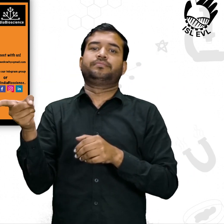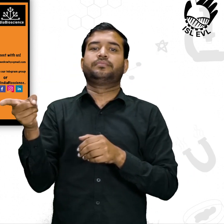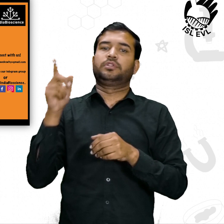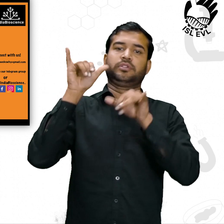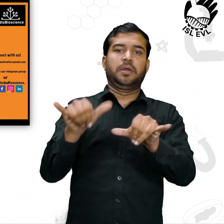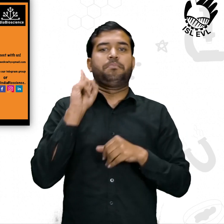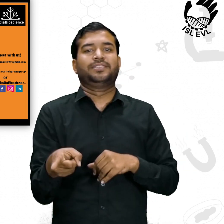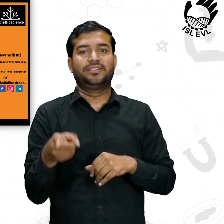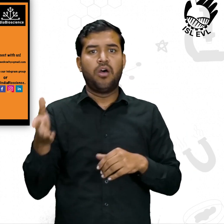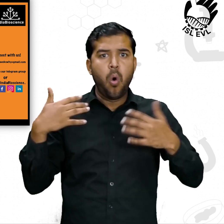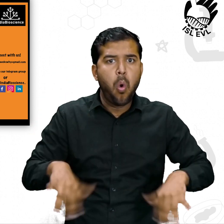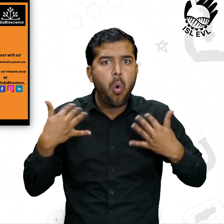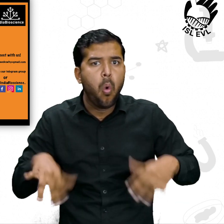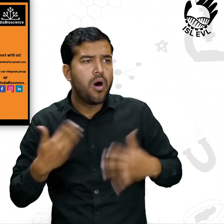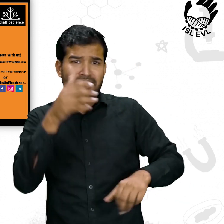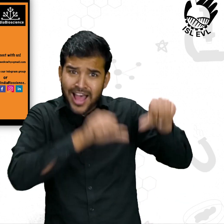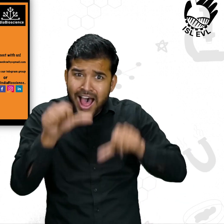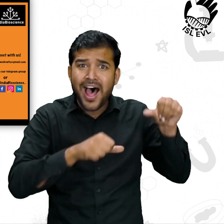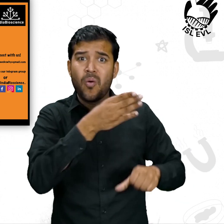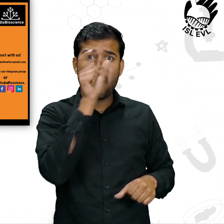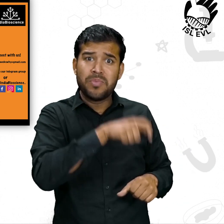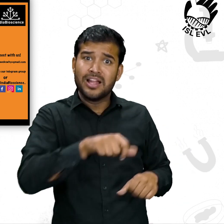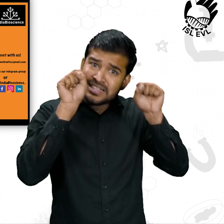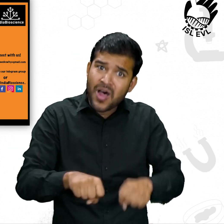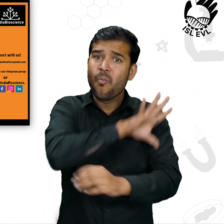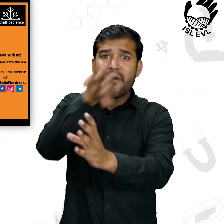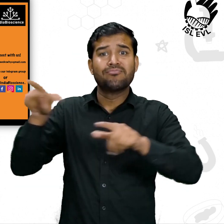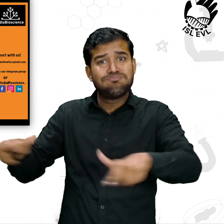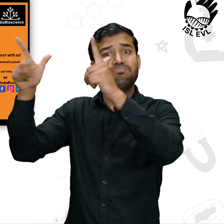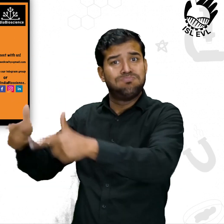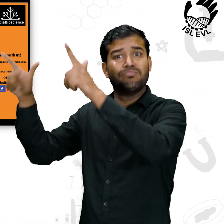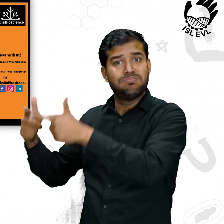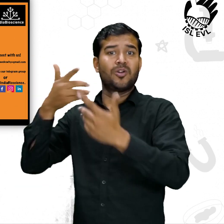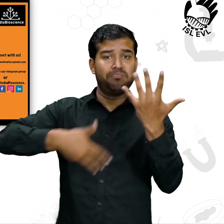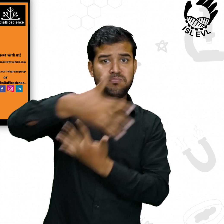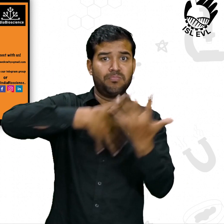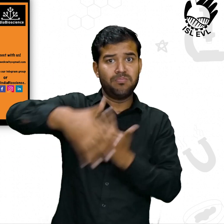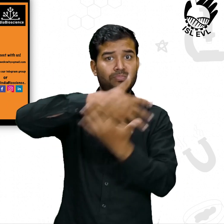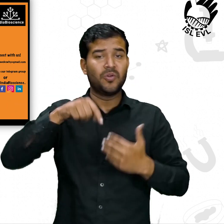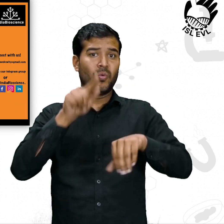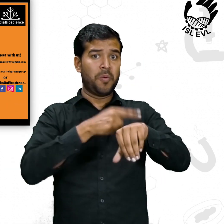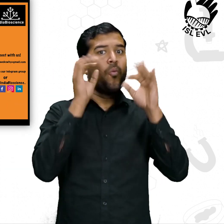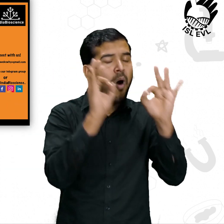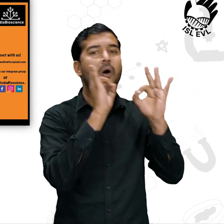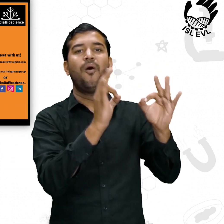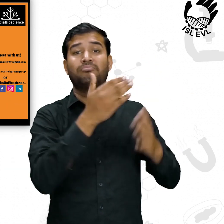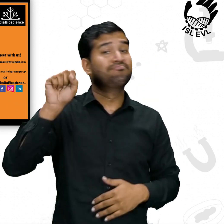who knew? Like scientists Yeah. stay in forests as well. Yeah. Yeah, That's a Mehir. perk of being a wildlife scientist.